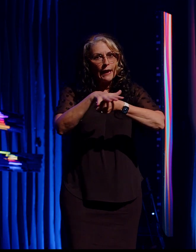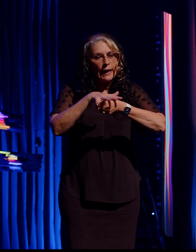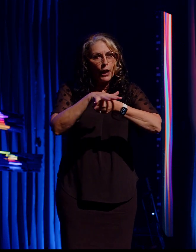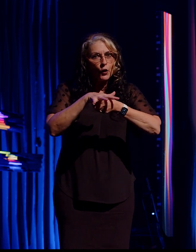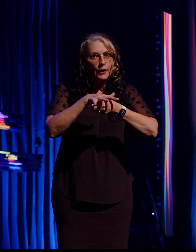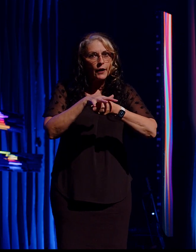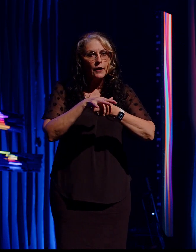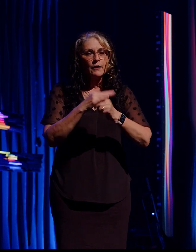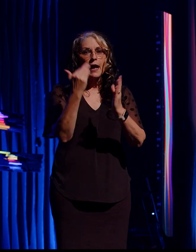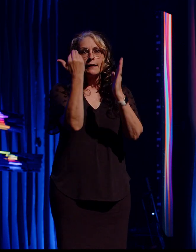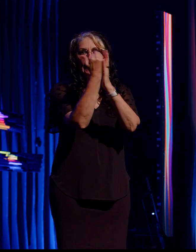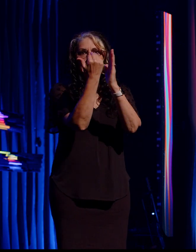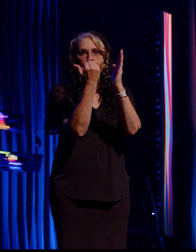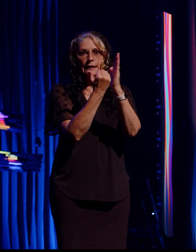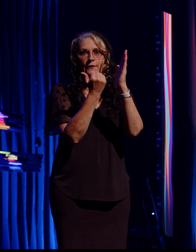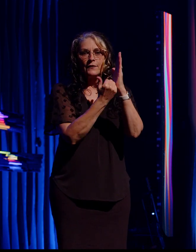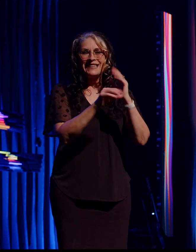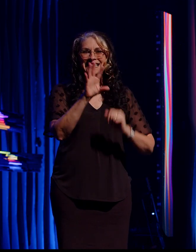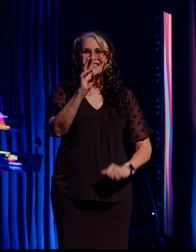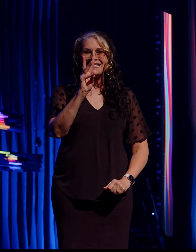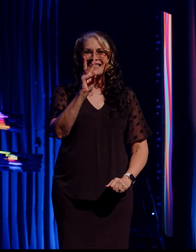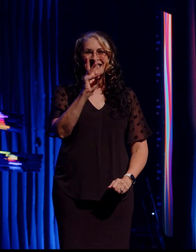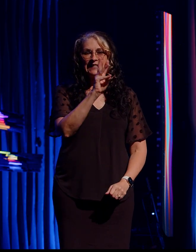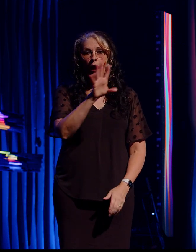just listed off 6 of the 44.